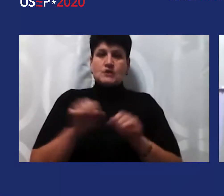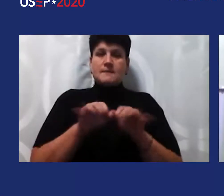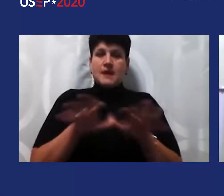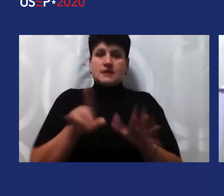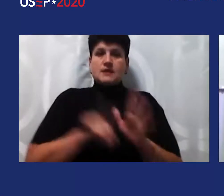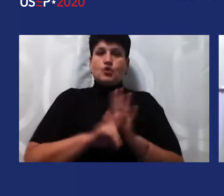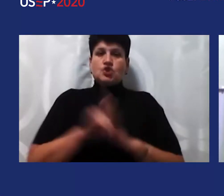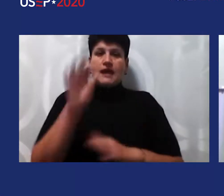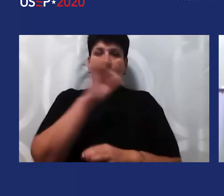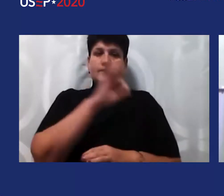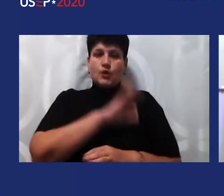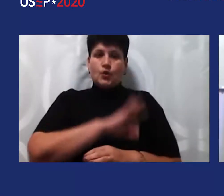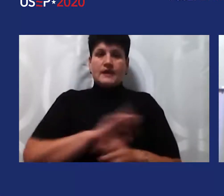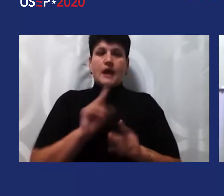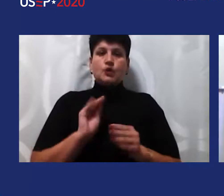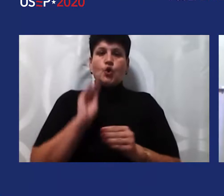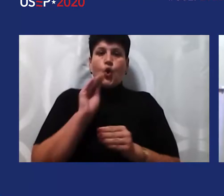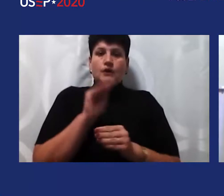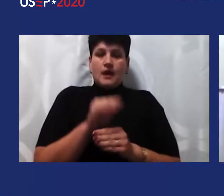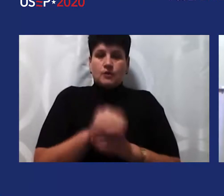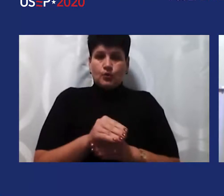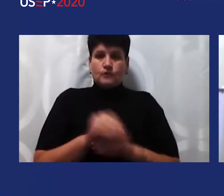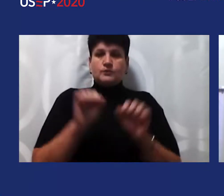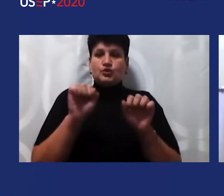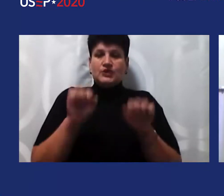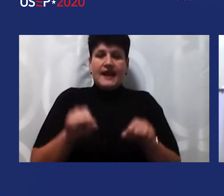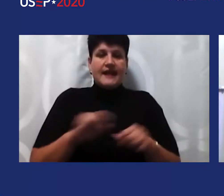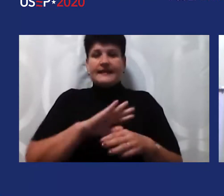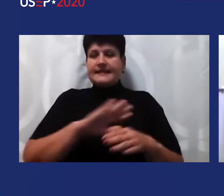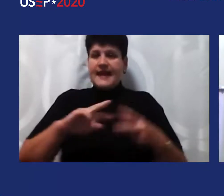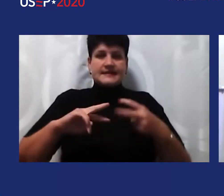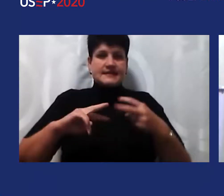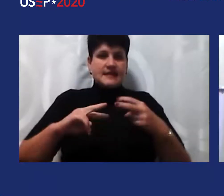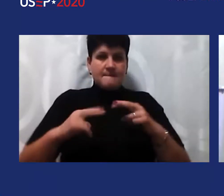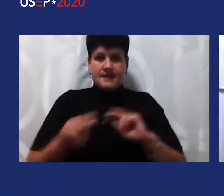TV, and in other media,